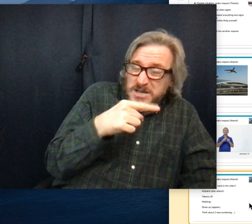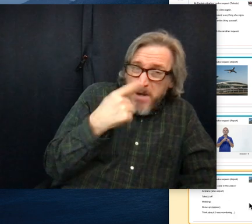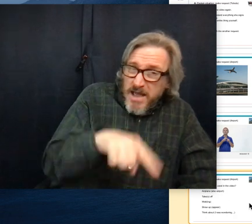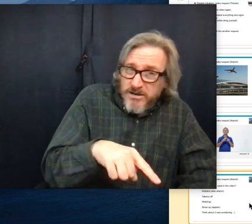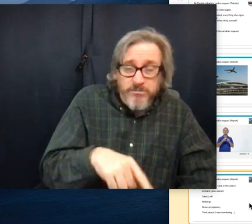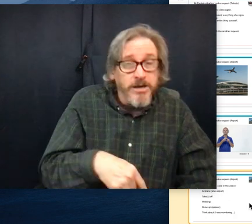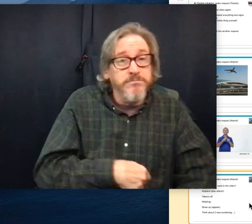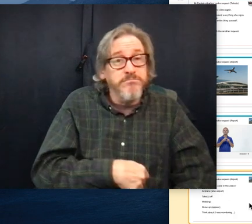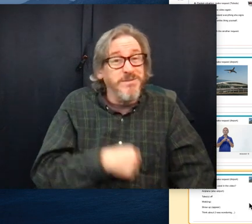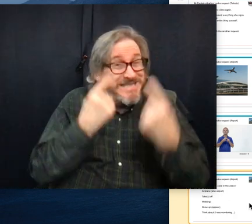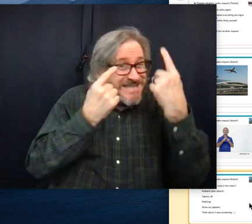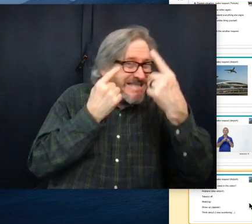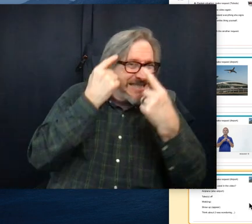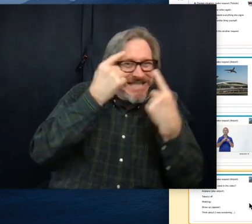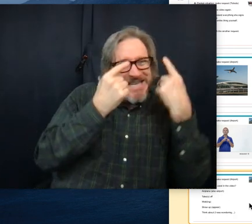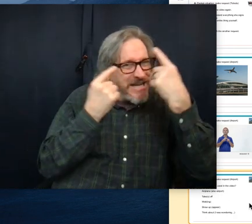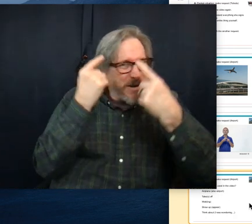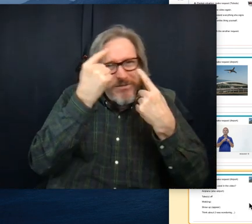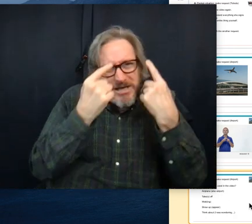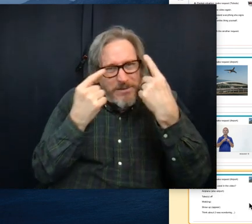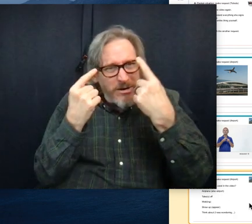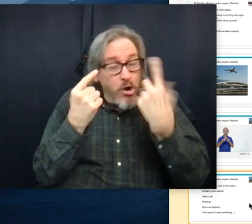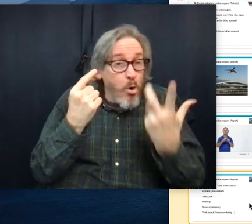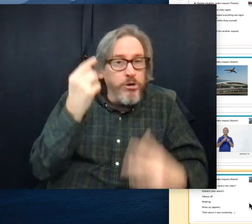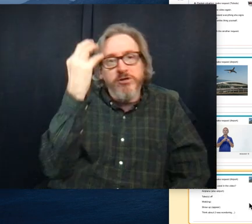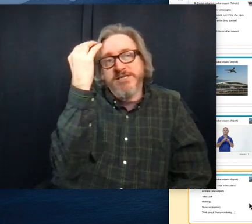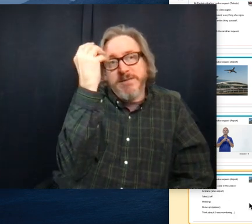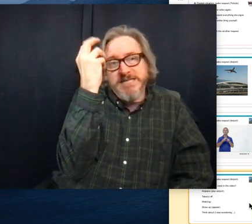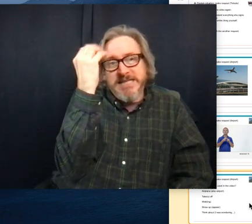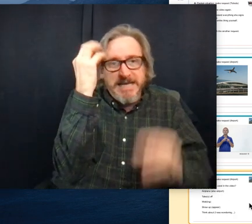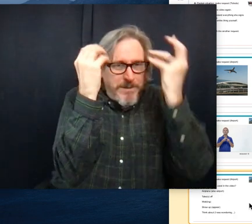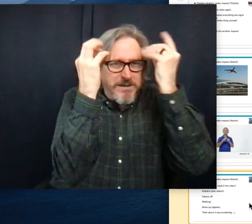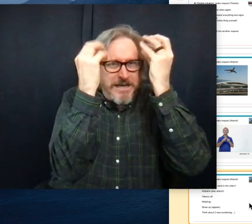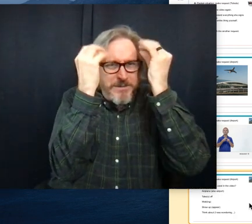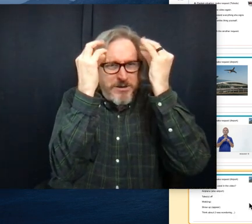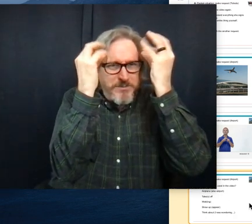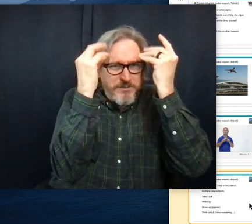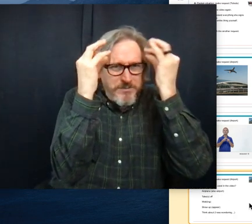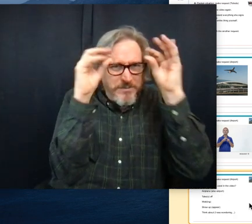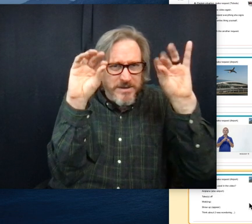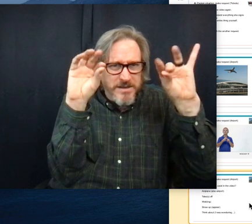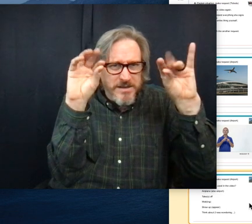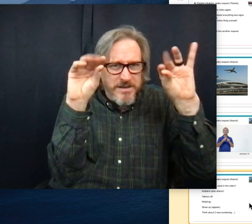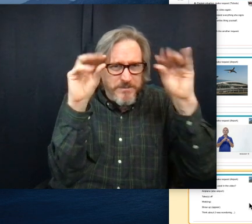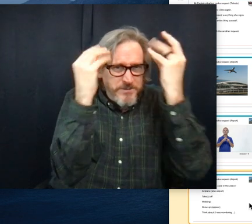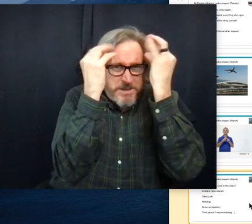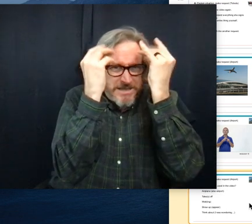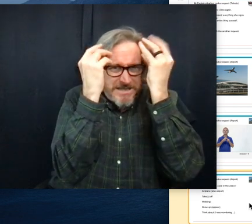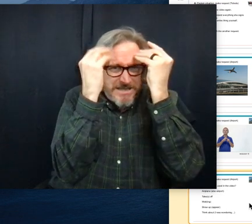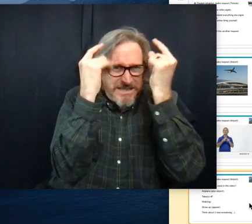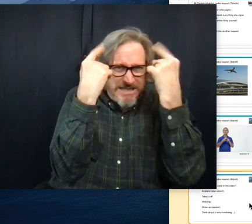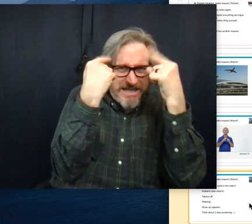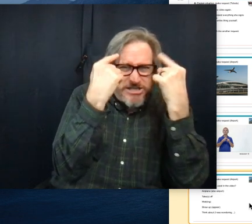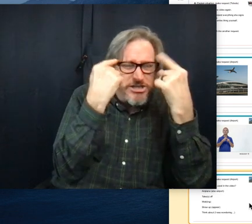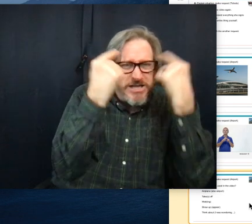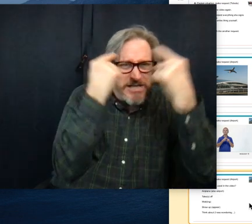you're getting more fluent, how? You can look. It's literally just H, sort of an O in the middle, and then W.